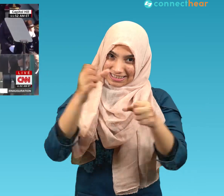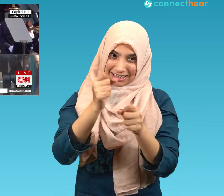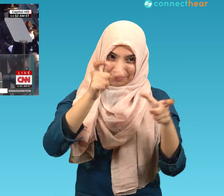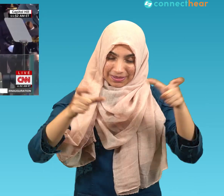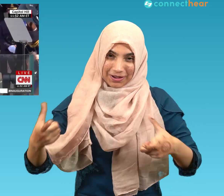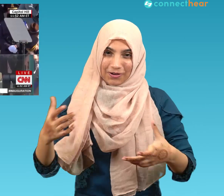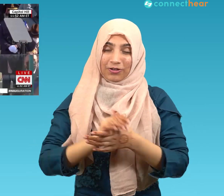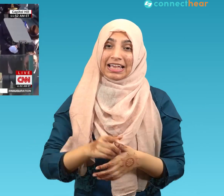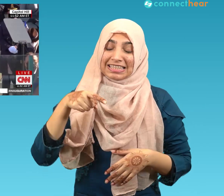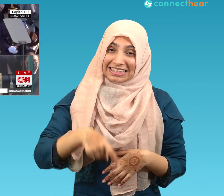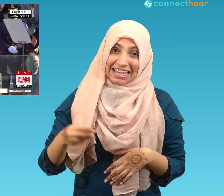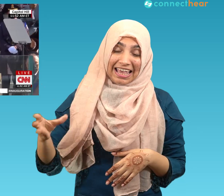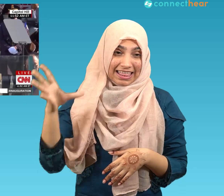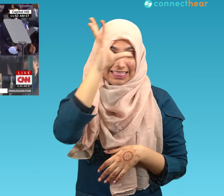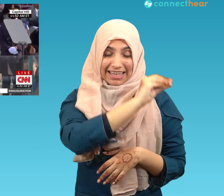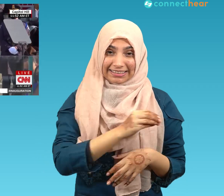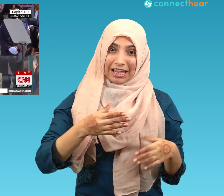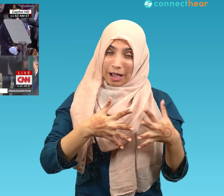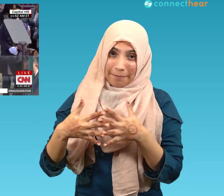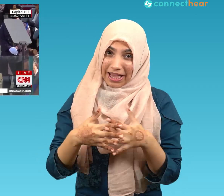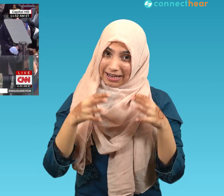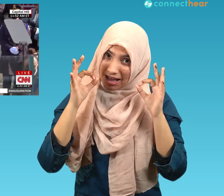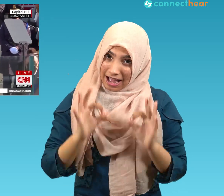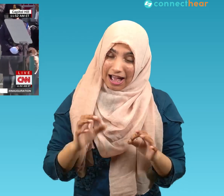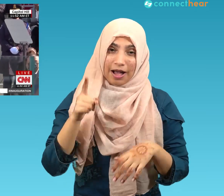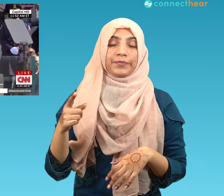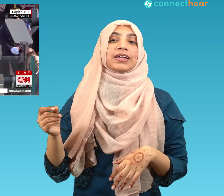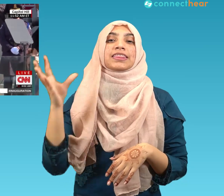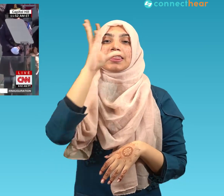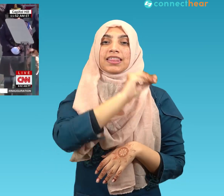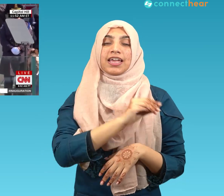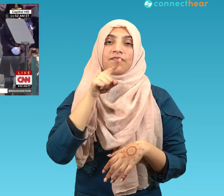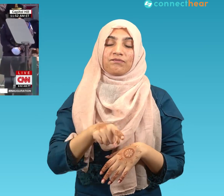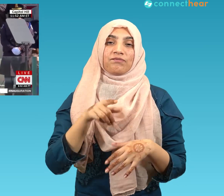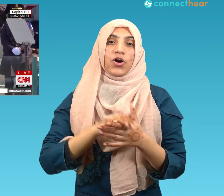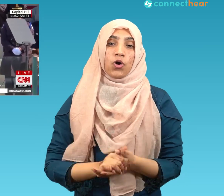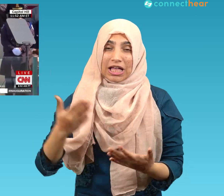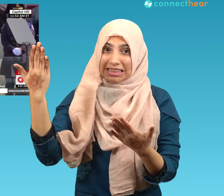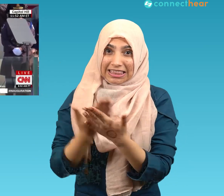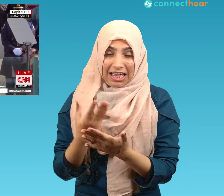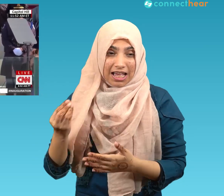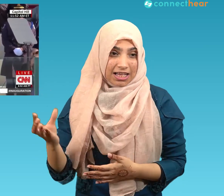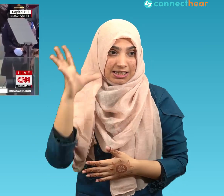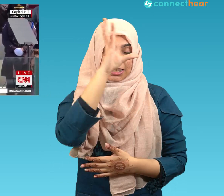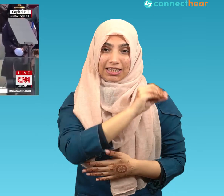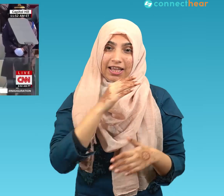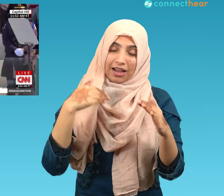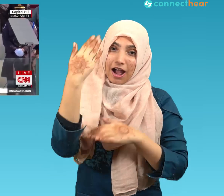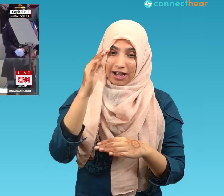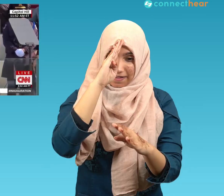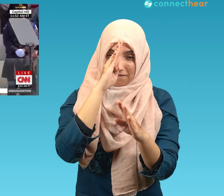is democracy's day, a day of history and hope, of renewal and resolve. Through